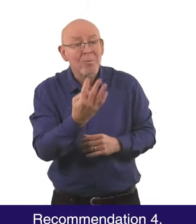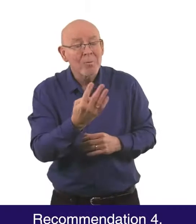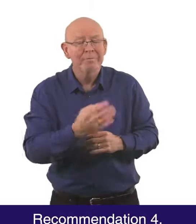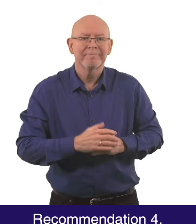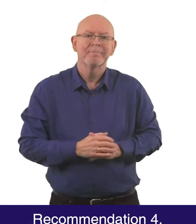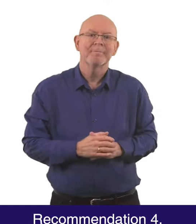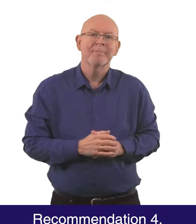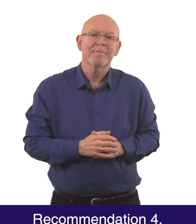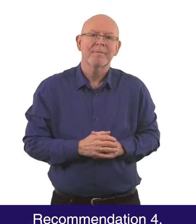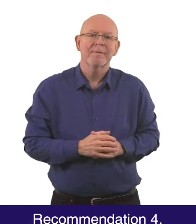Recommendation 4.